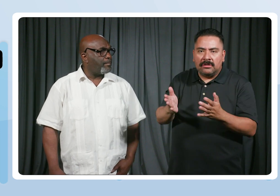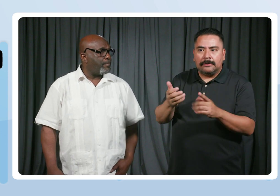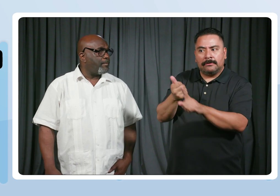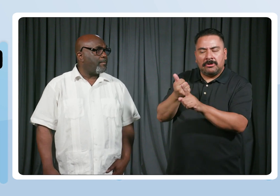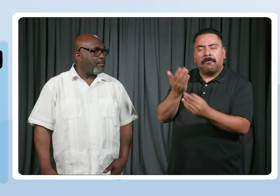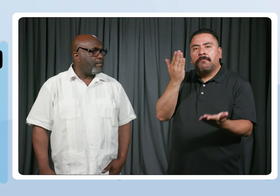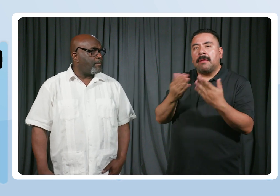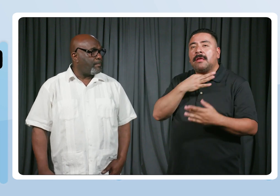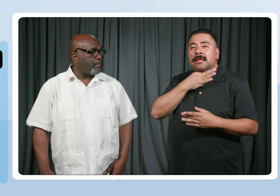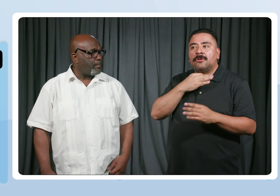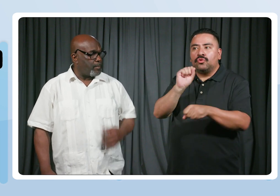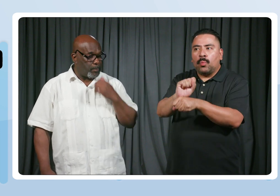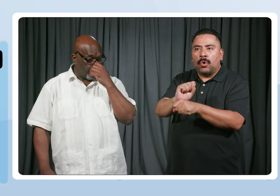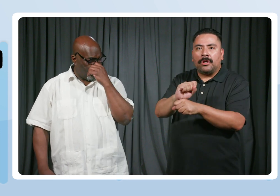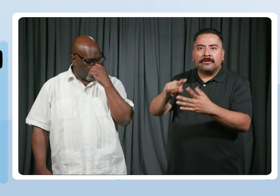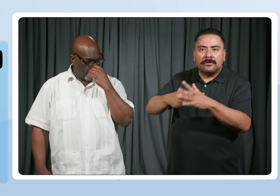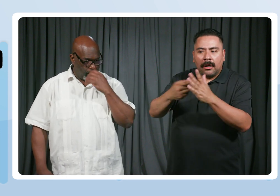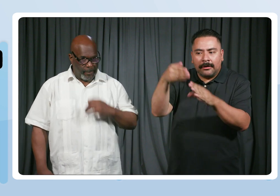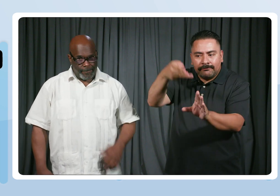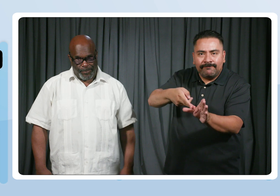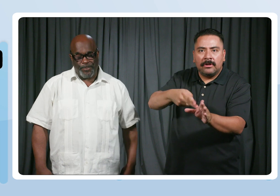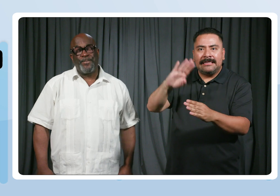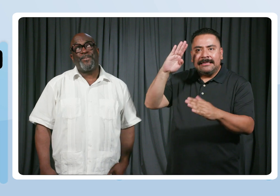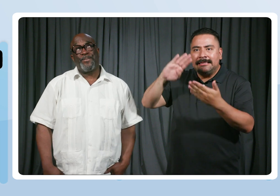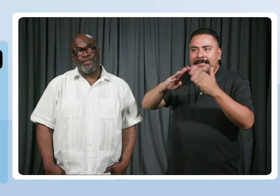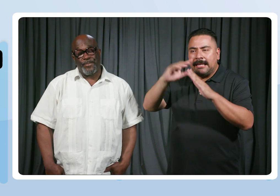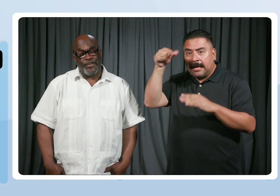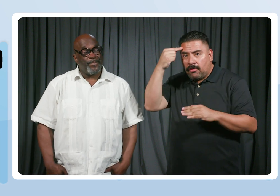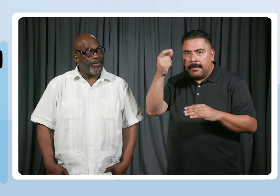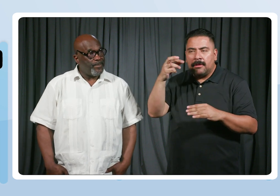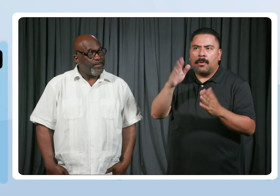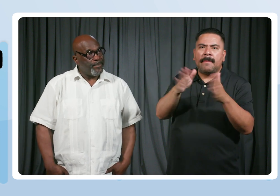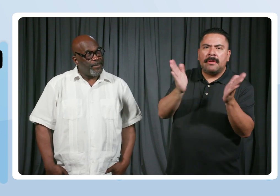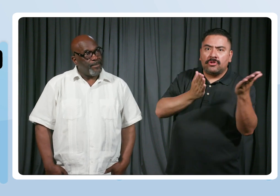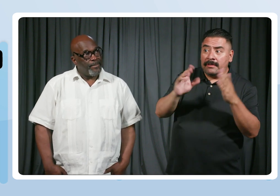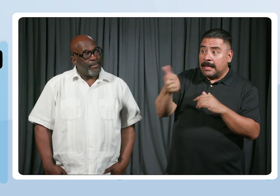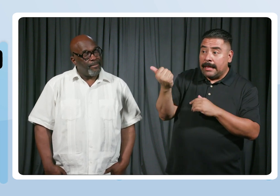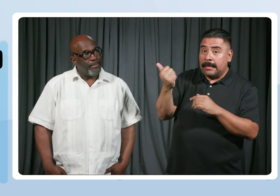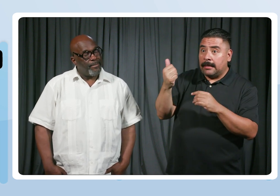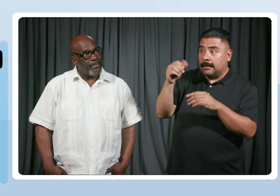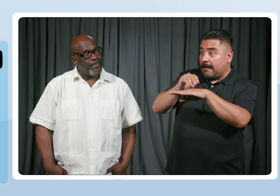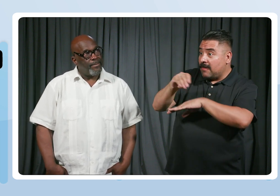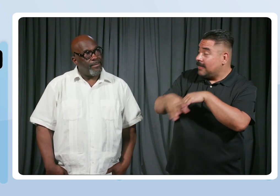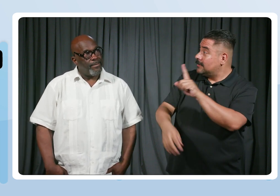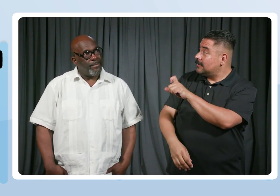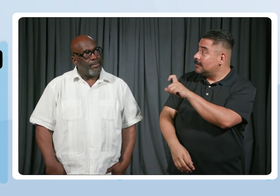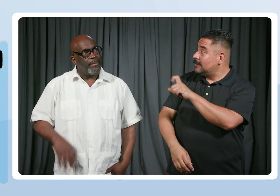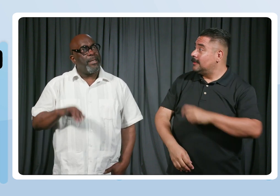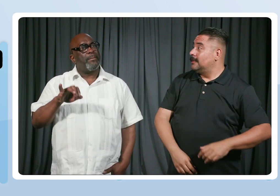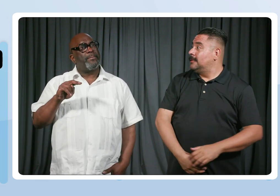into city government or public service. Do you have any words of wisdom? Man, I think that it's such